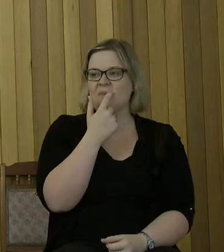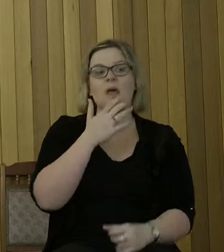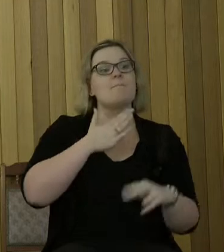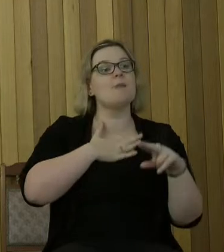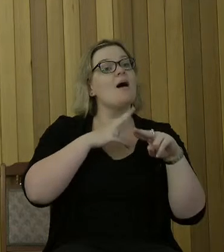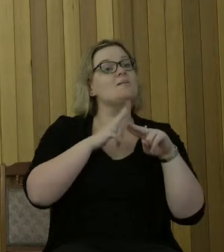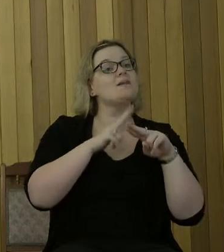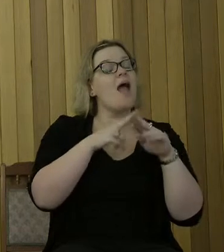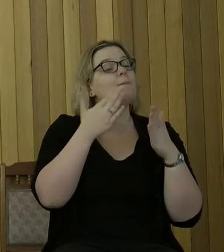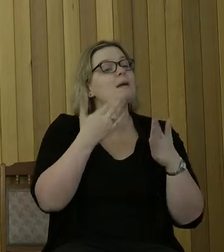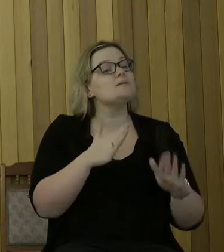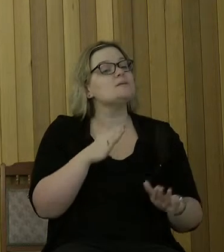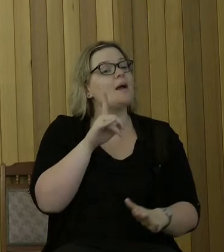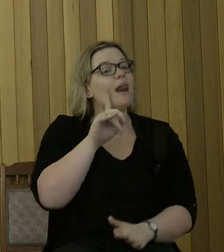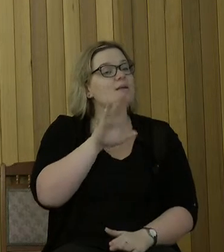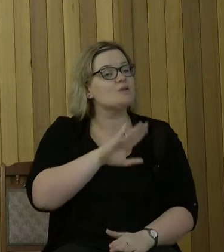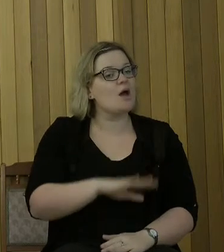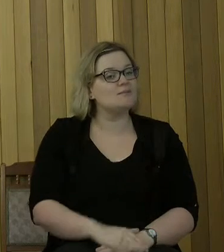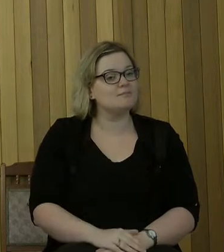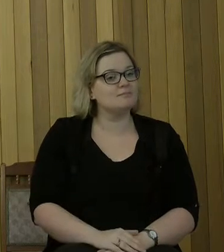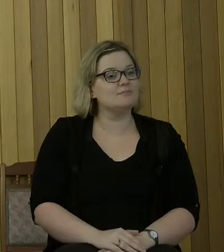my dad passed away last night."